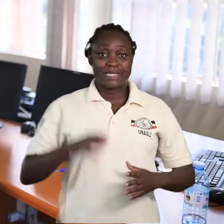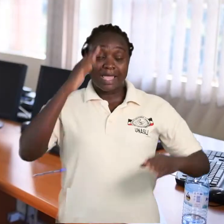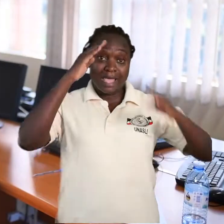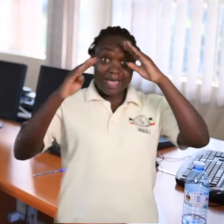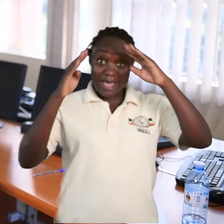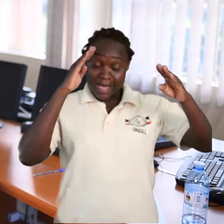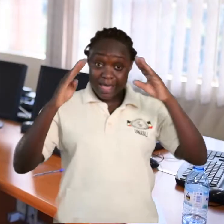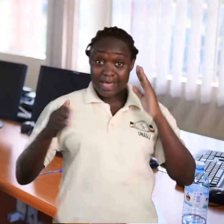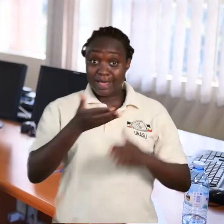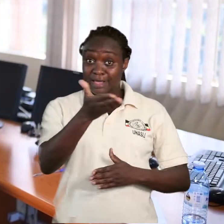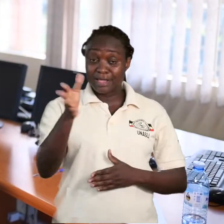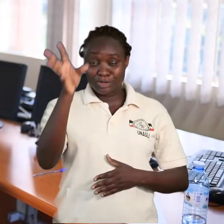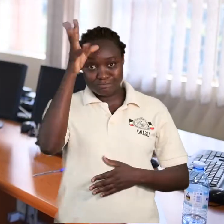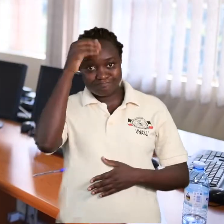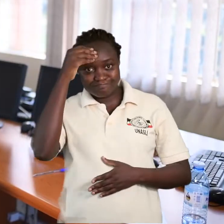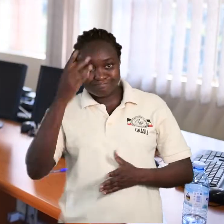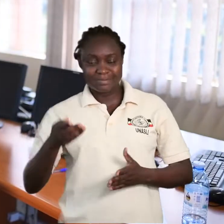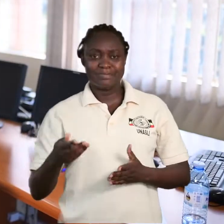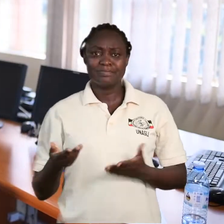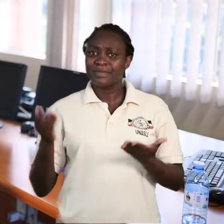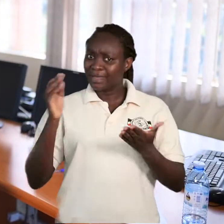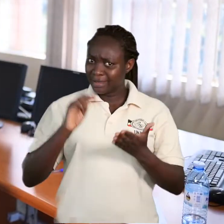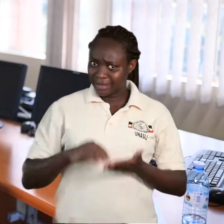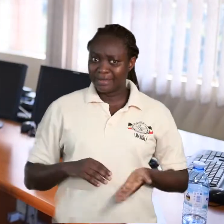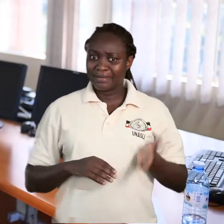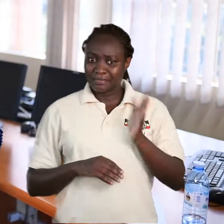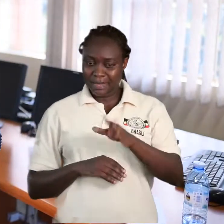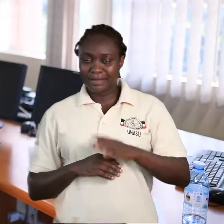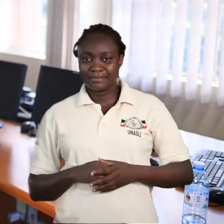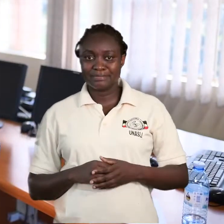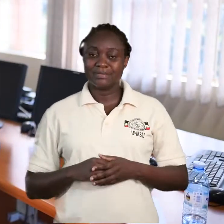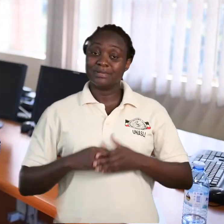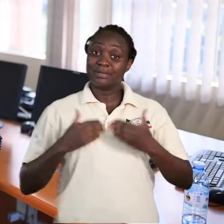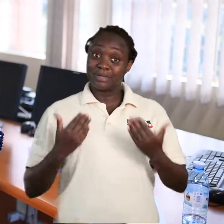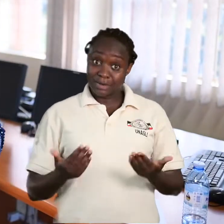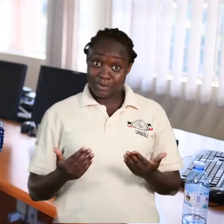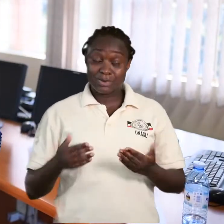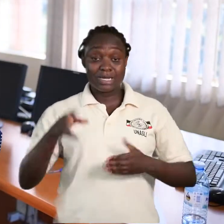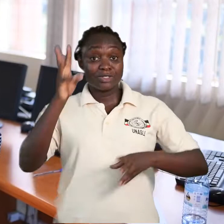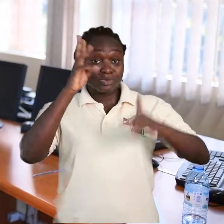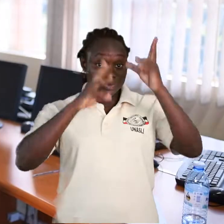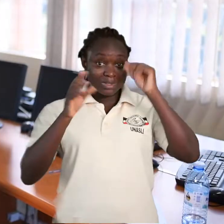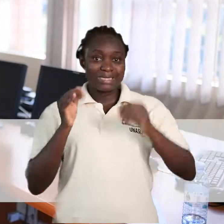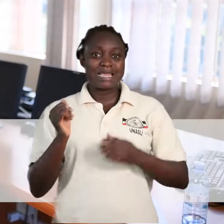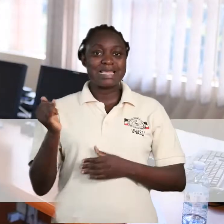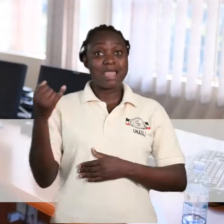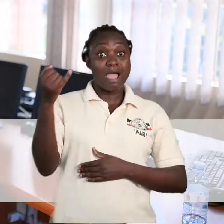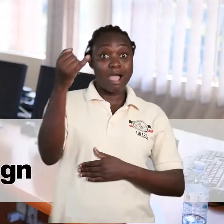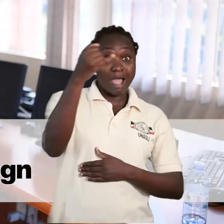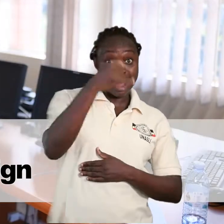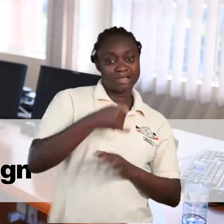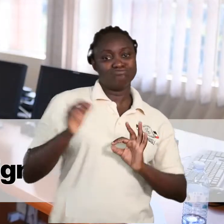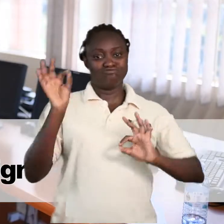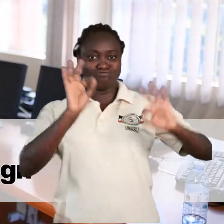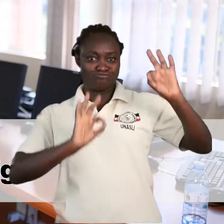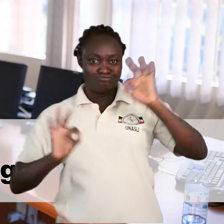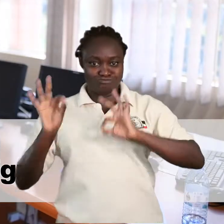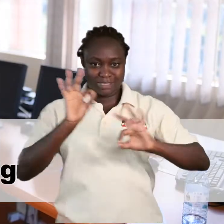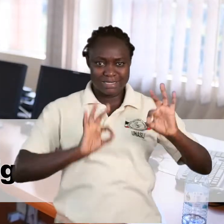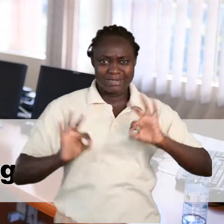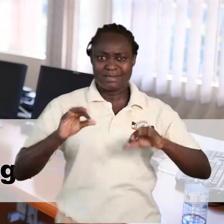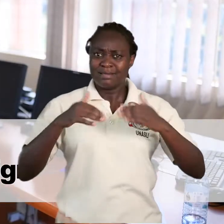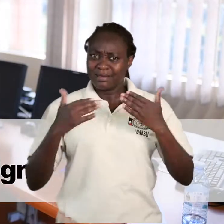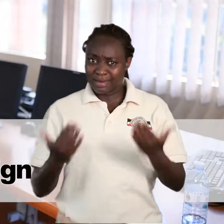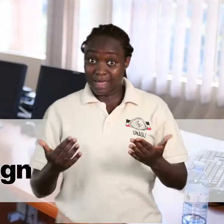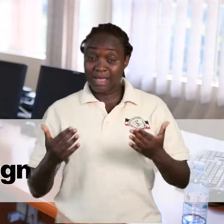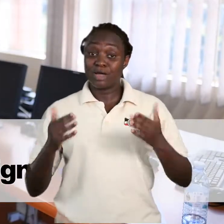Hello learners. Once again, I come back with our lesson in art and design. This time we are with